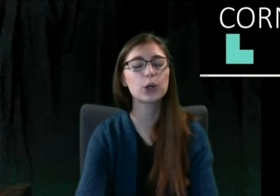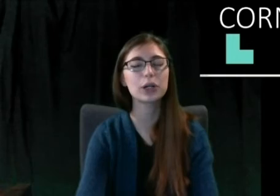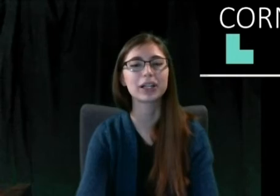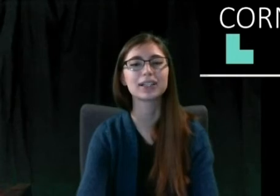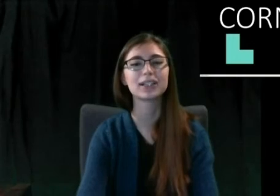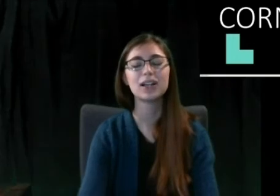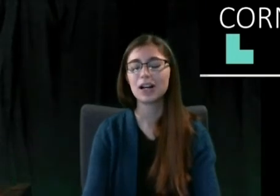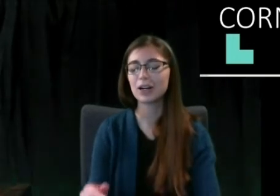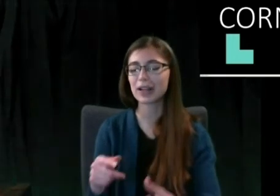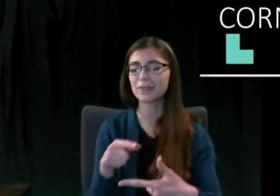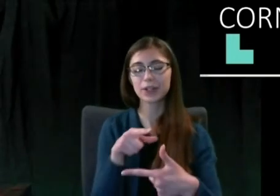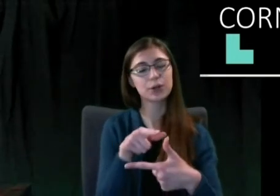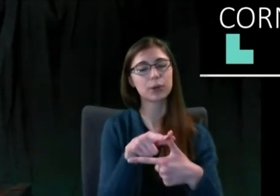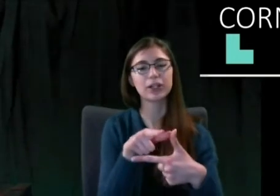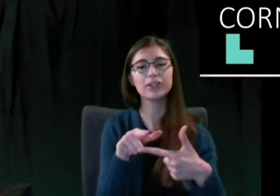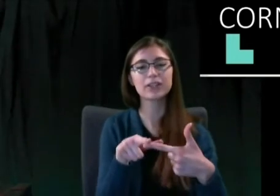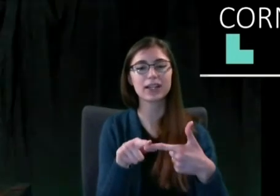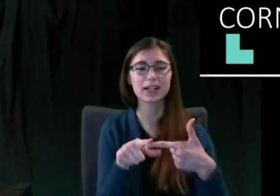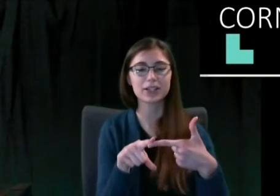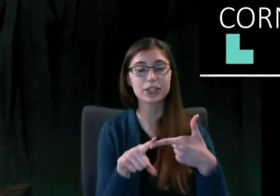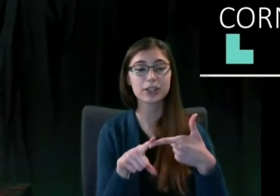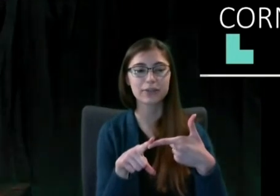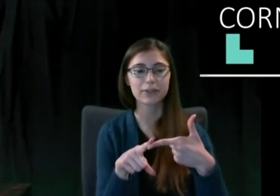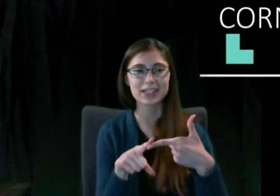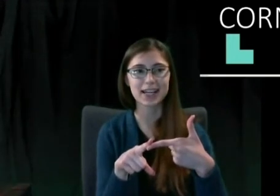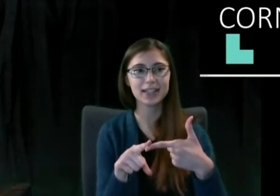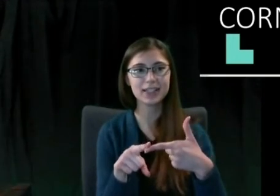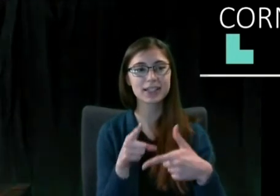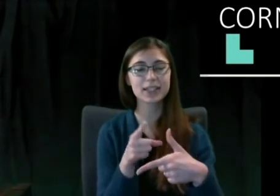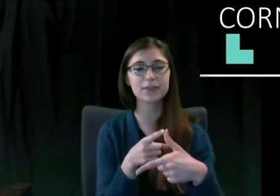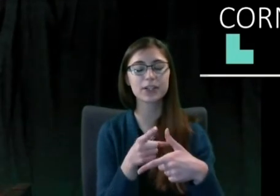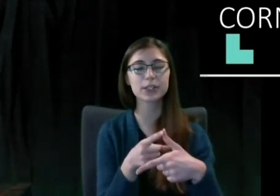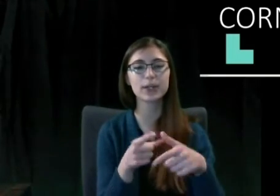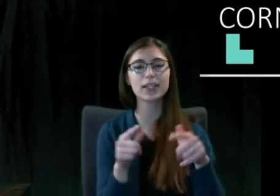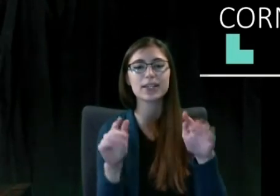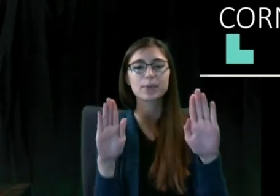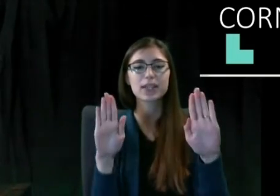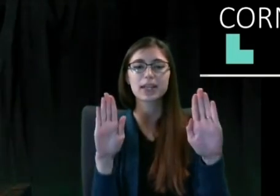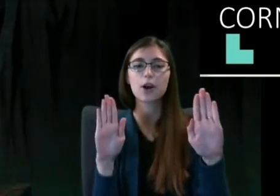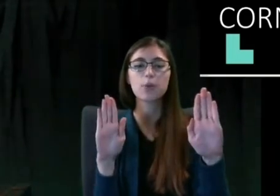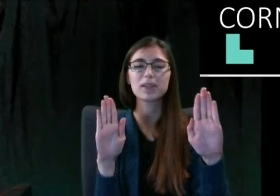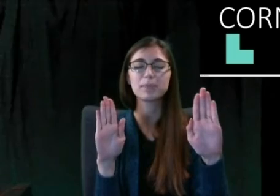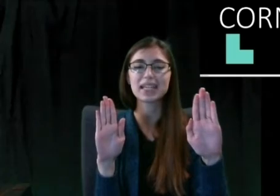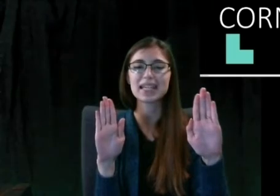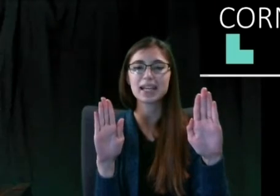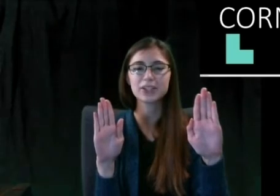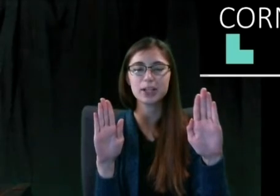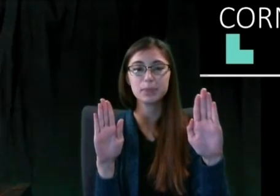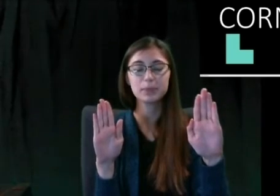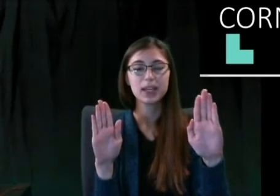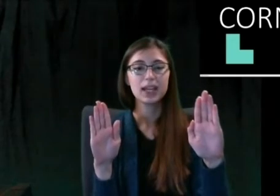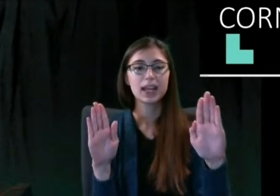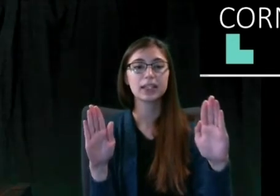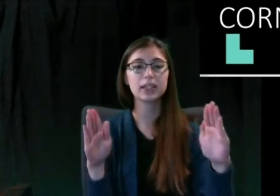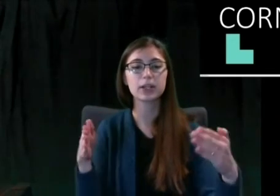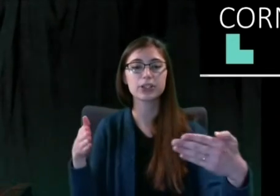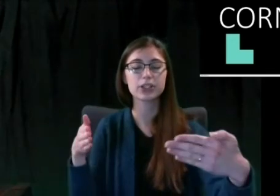Corner. All right, for corner, there are two different signs. The first one is with an open B hand shape, and you are just going